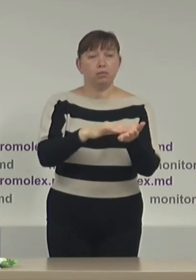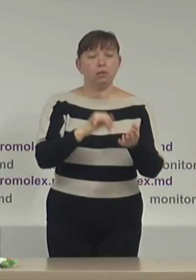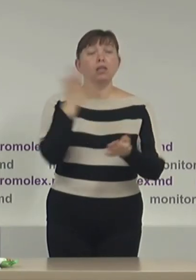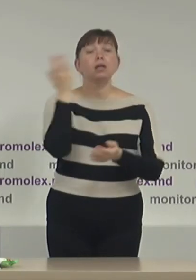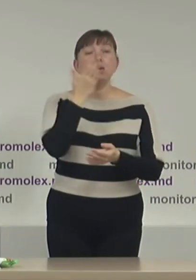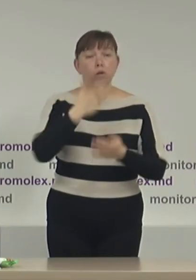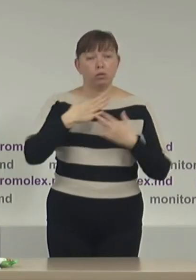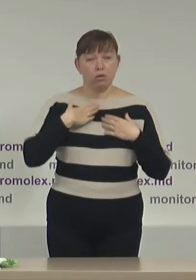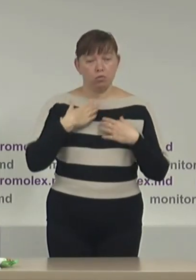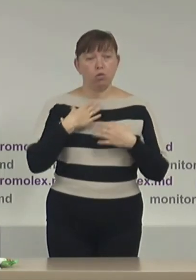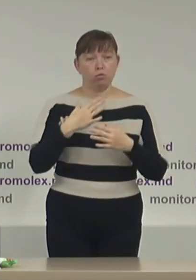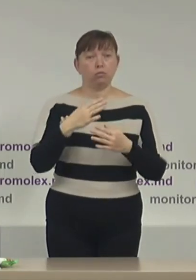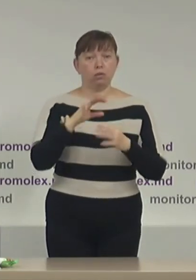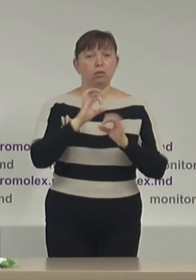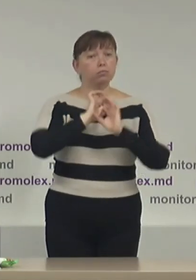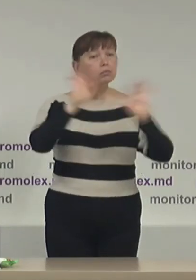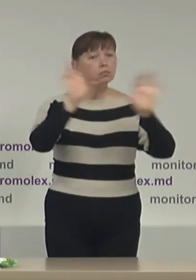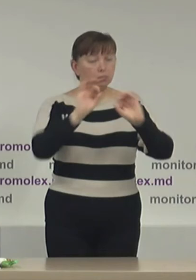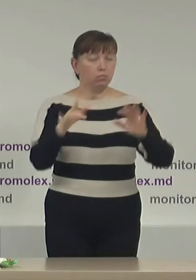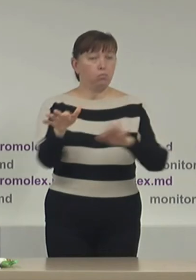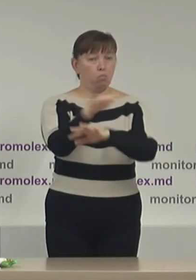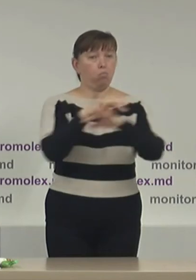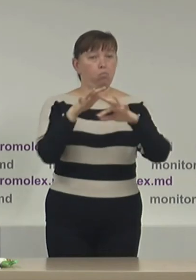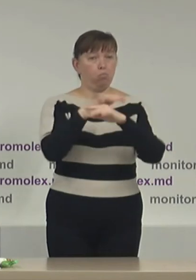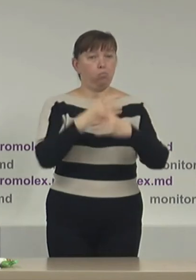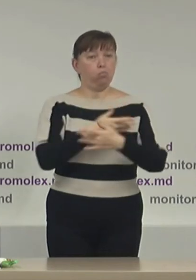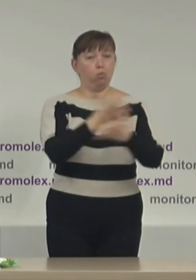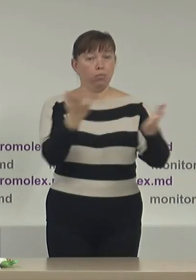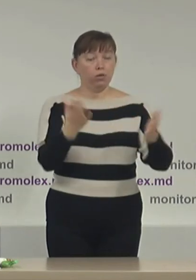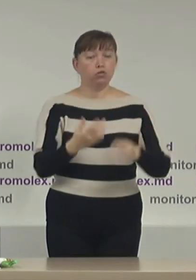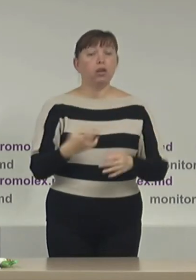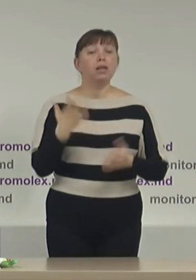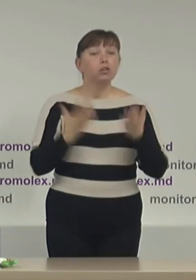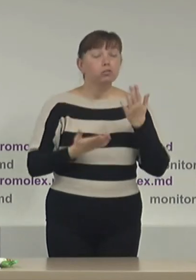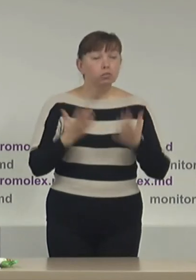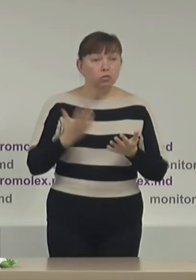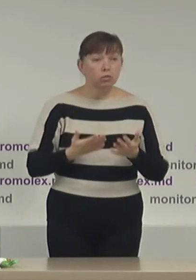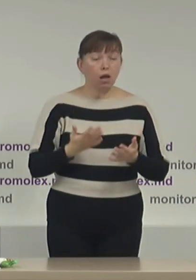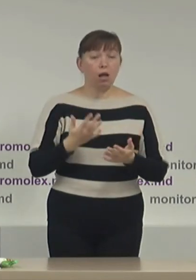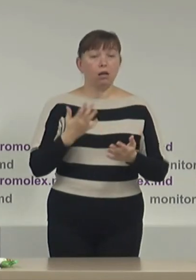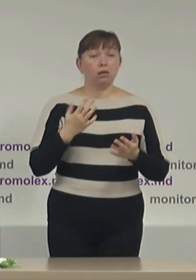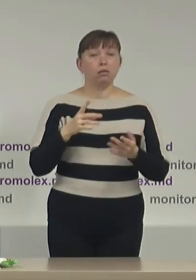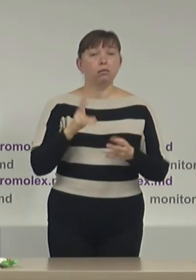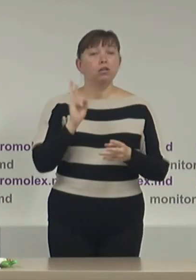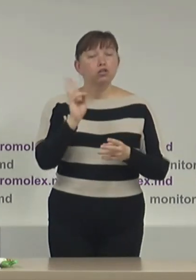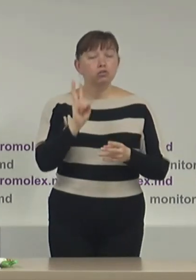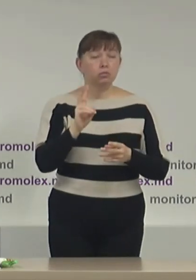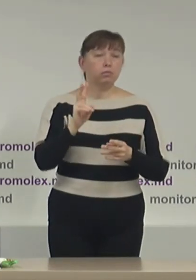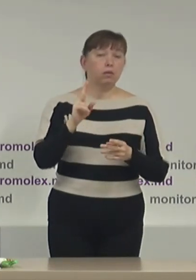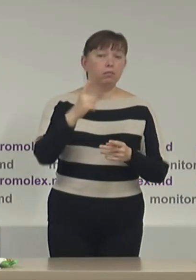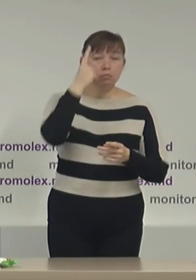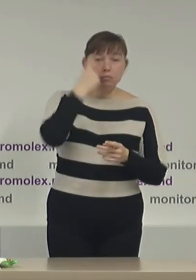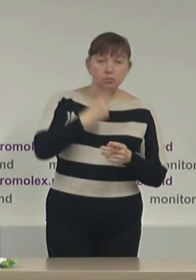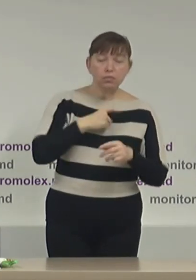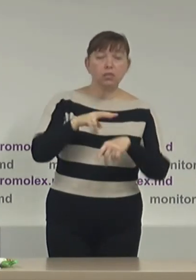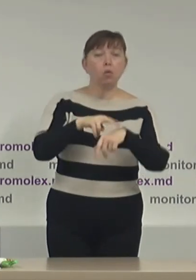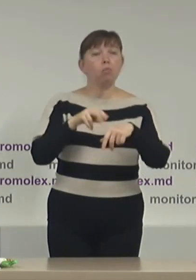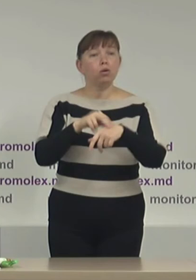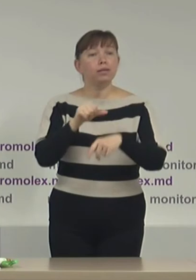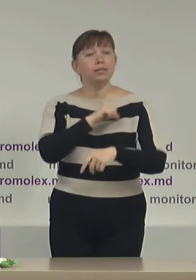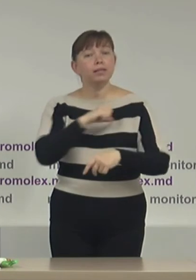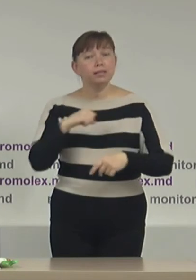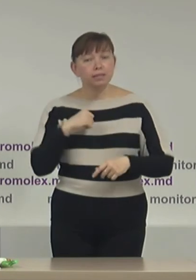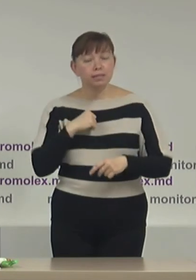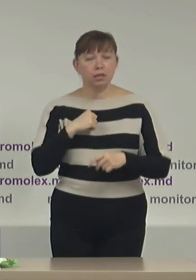We have agreed that all of the incidents are presented in our public reports, and when